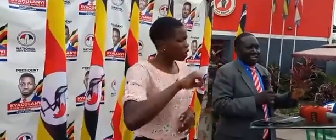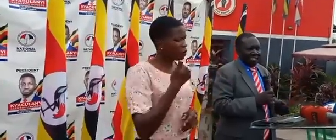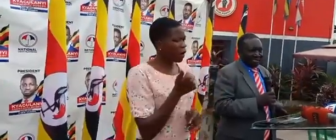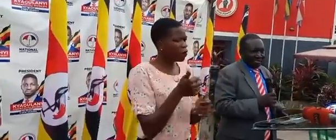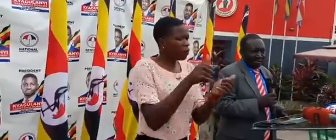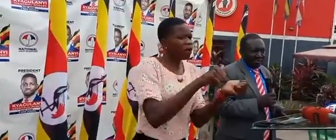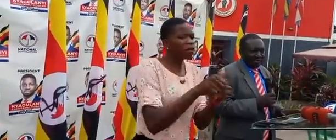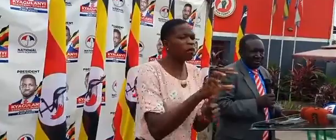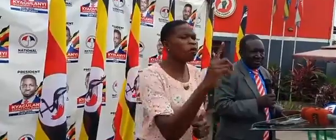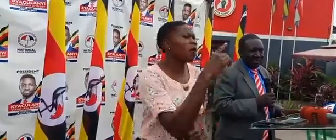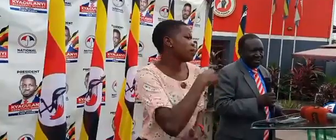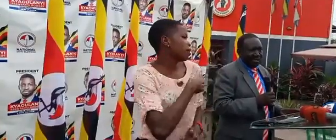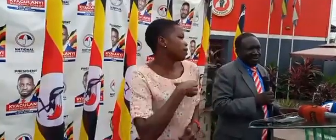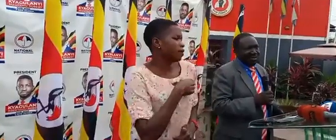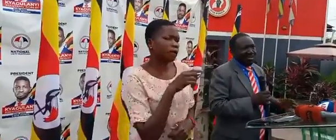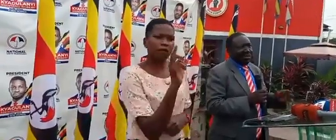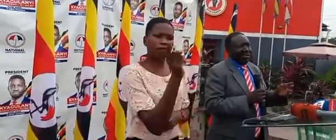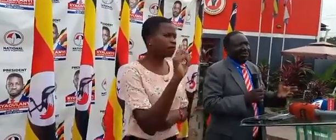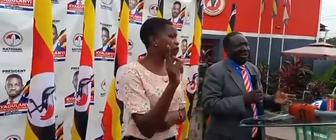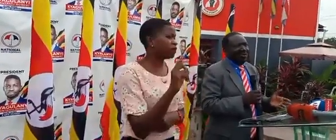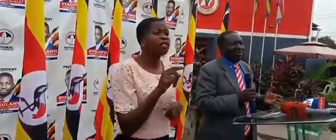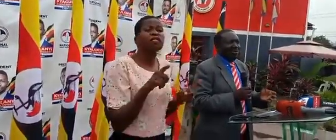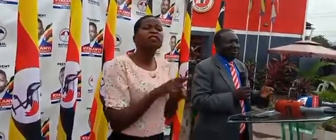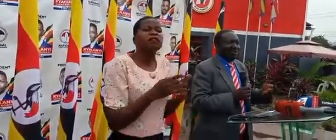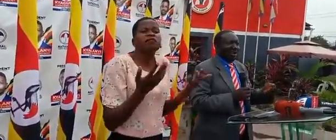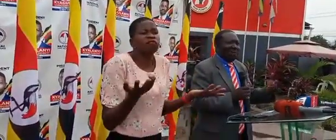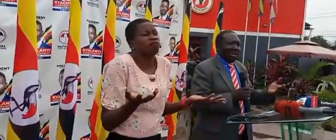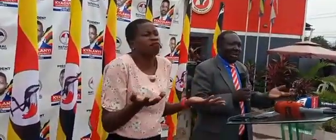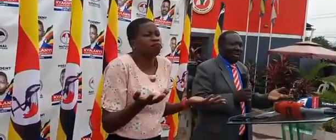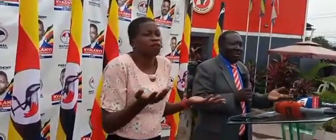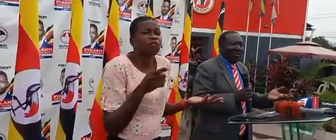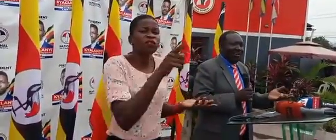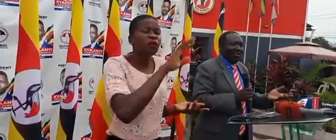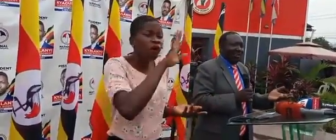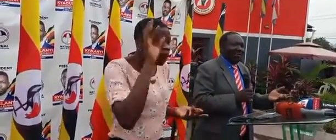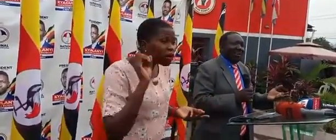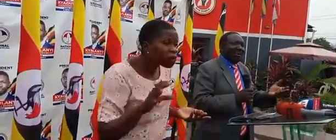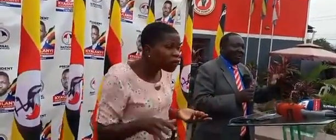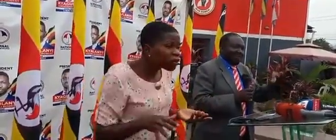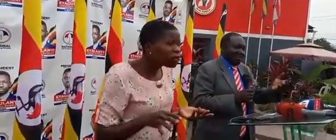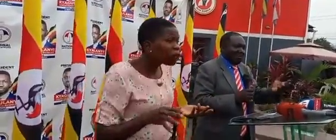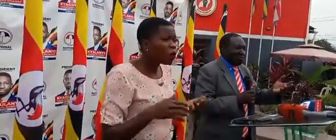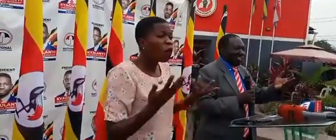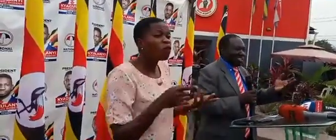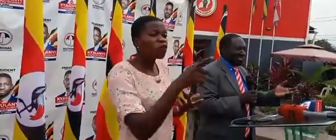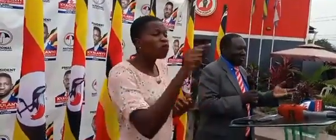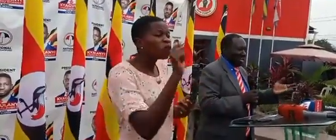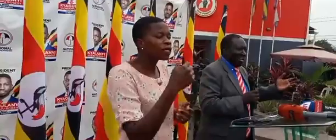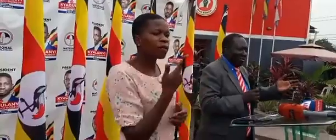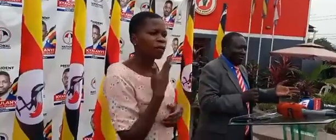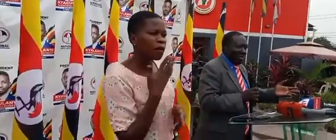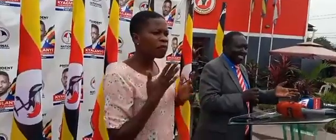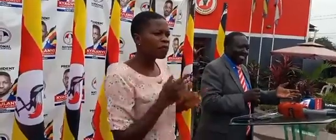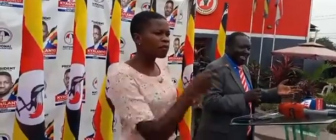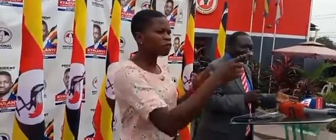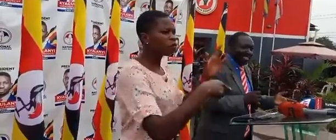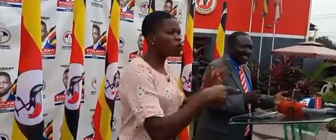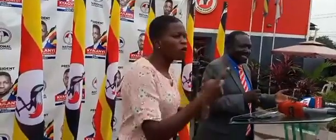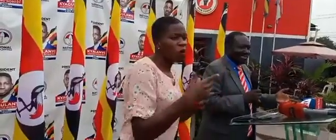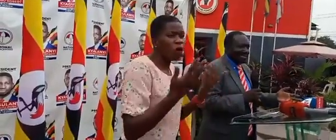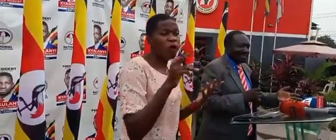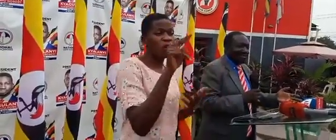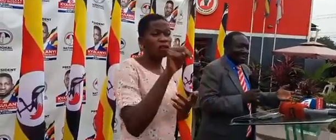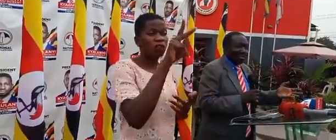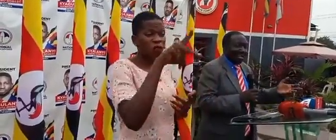of the candidates. And by the way, you are not also aware or ever even to predict whether NUPU has a